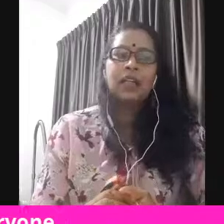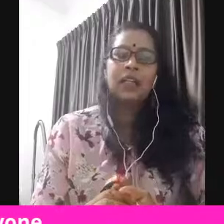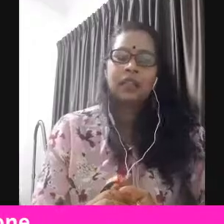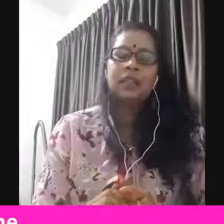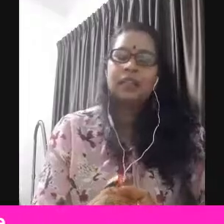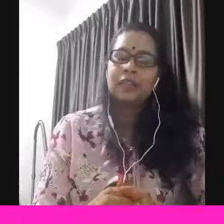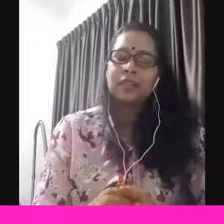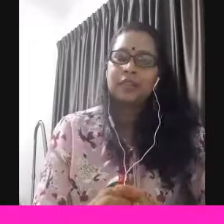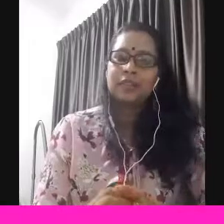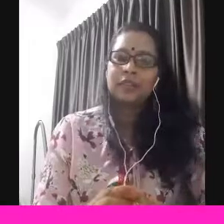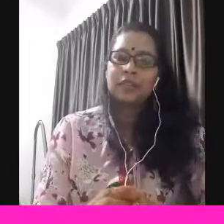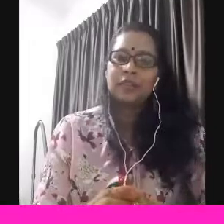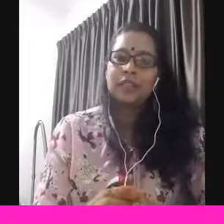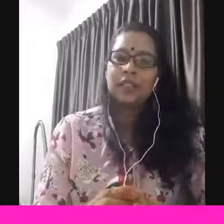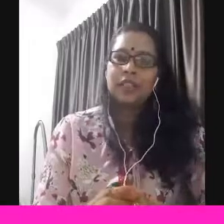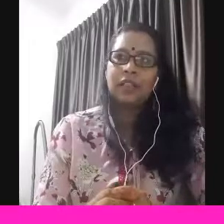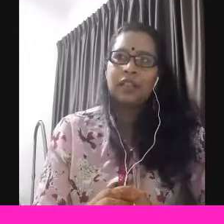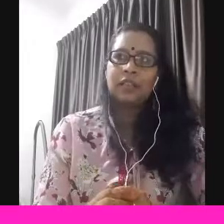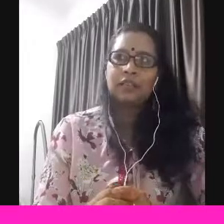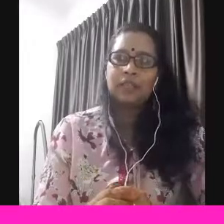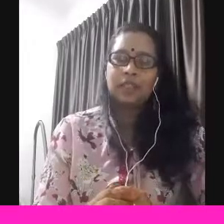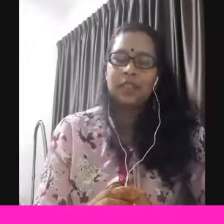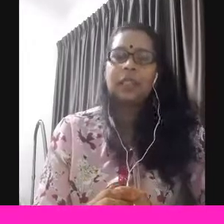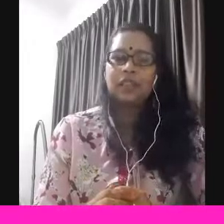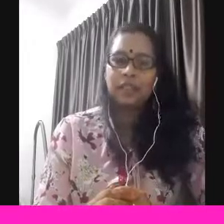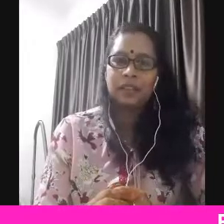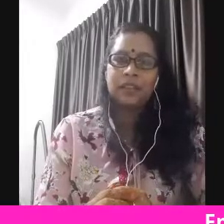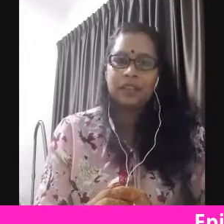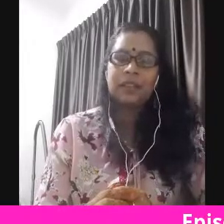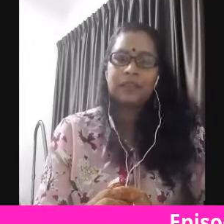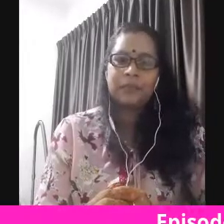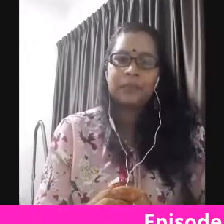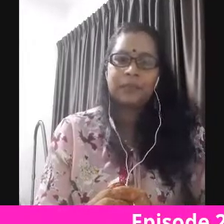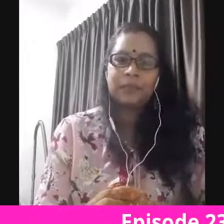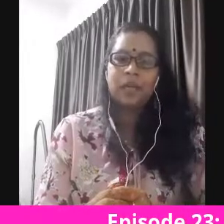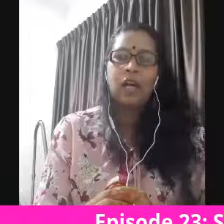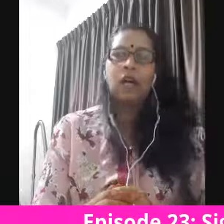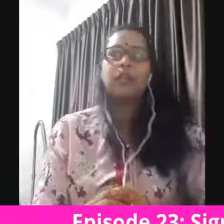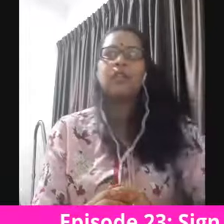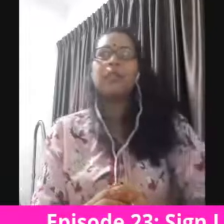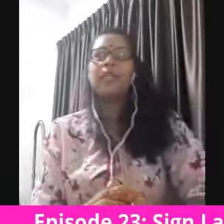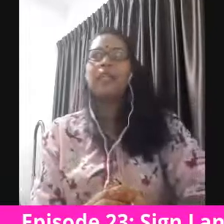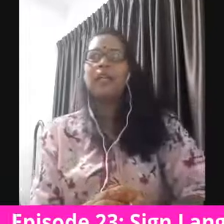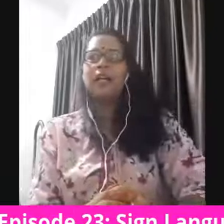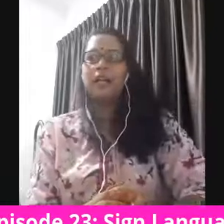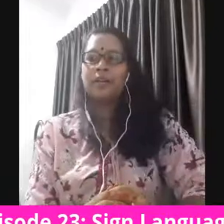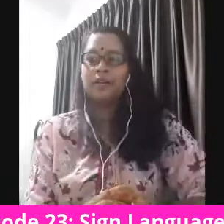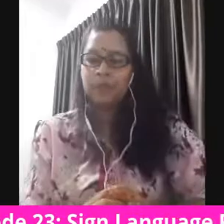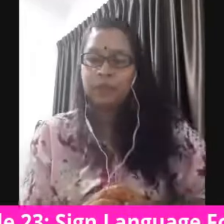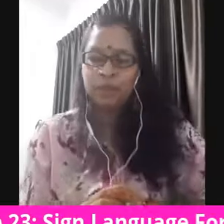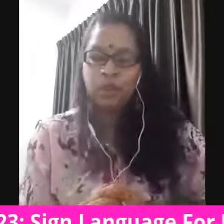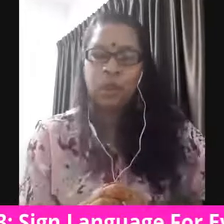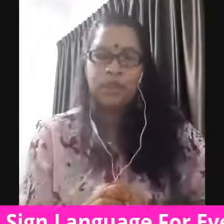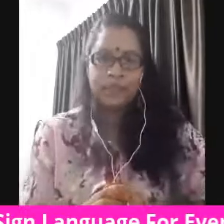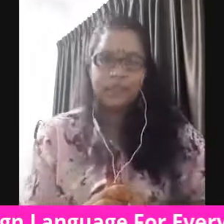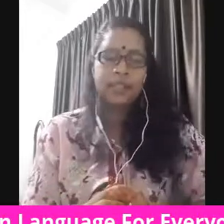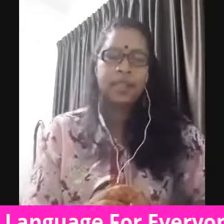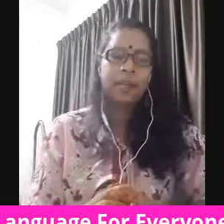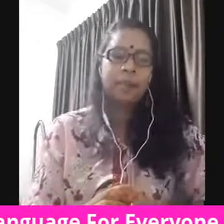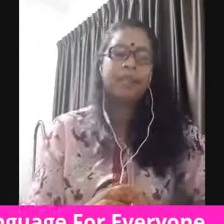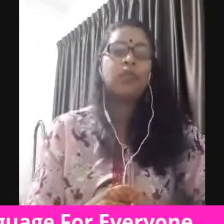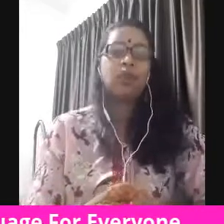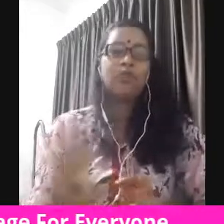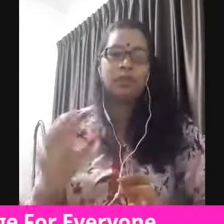any add-ons, any new terms add into the sign Okay. languages, something like that. Okay, normally we will do